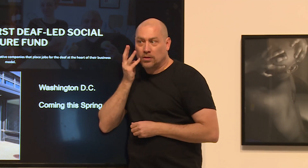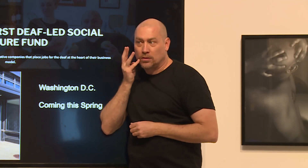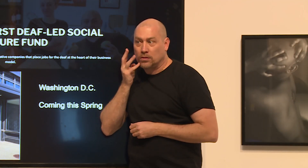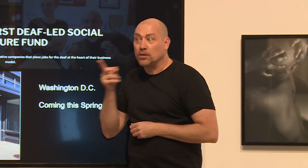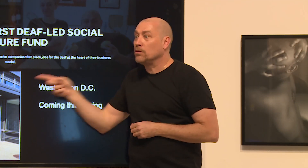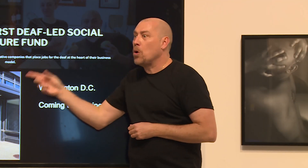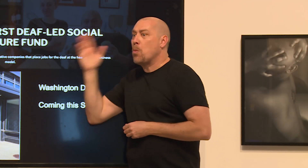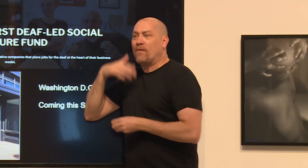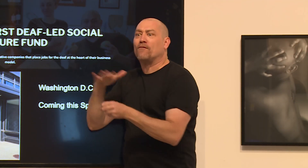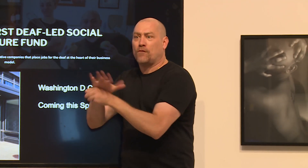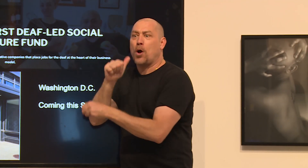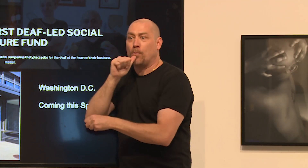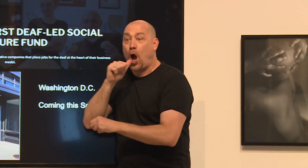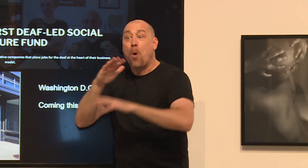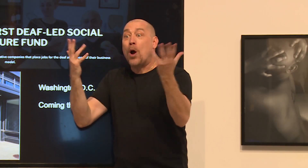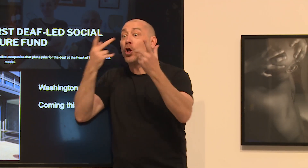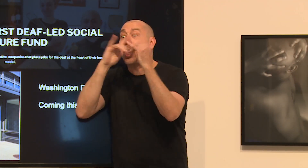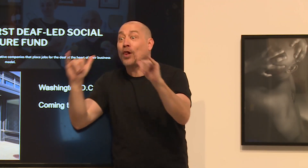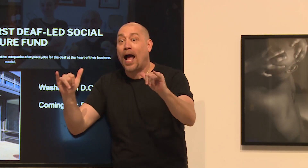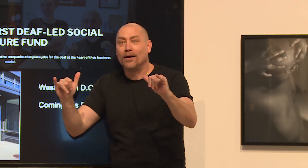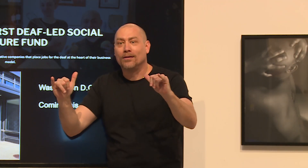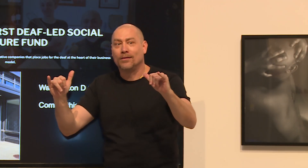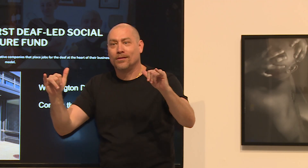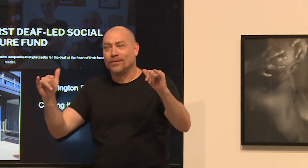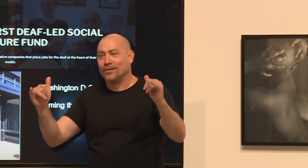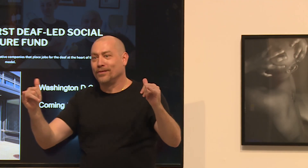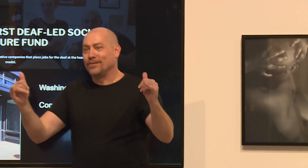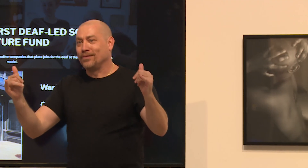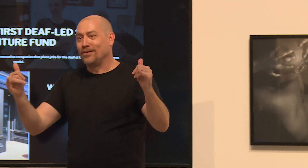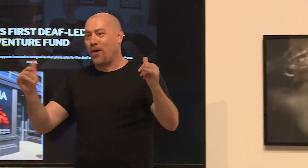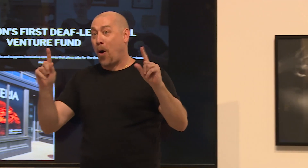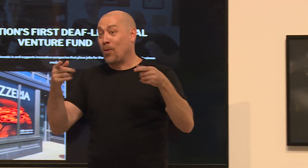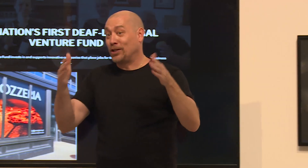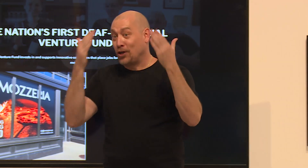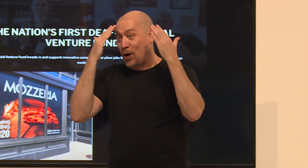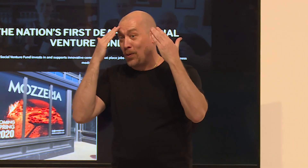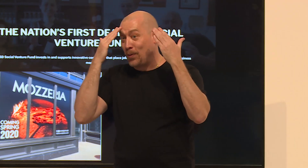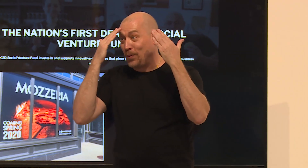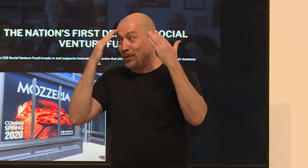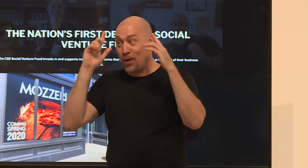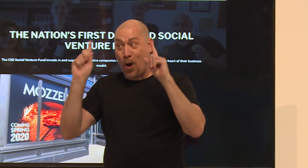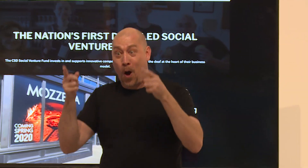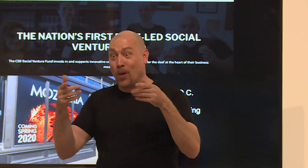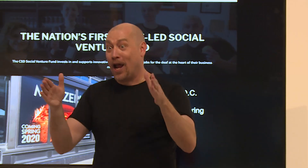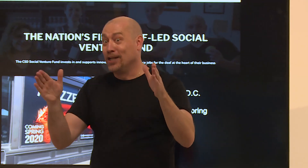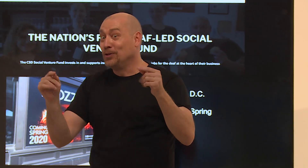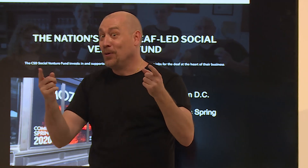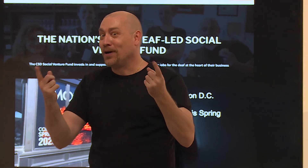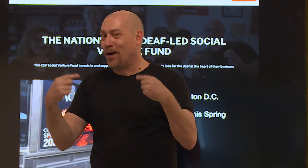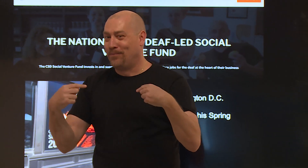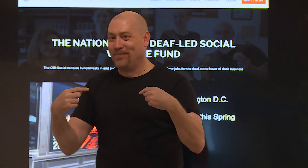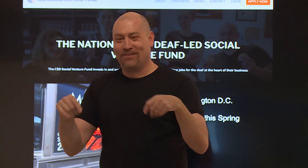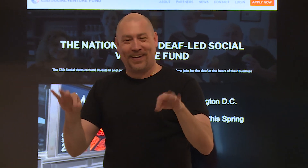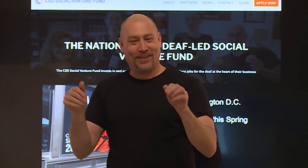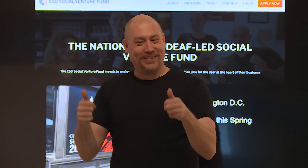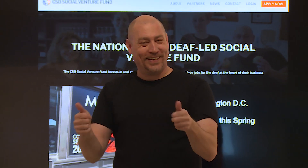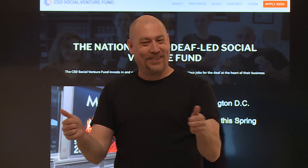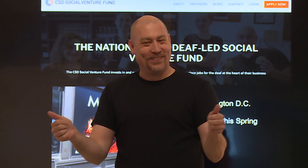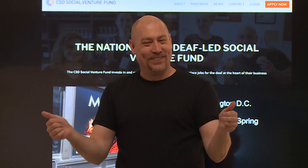just have beer and wine. This will have a full bar. So, do you want to know? Are you ready to come? You're going to have to come and